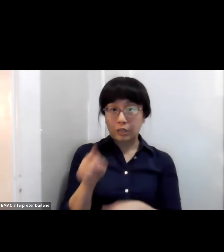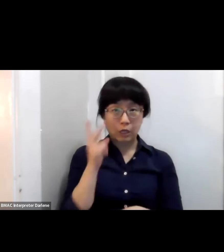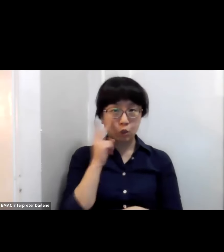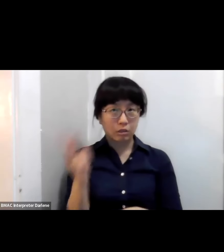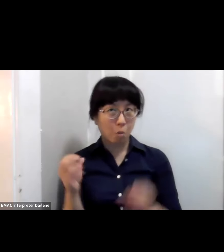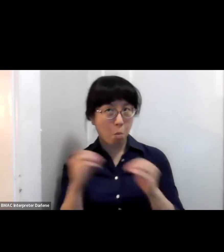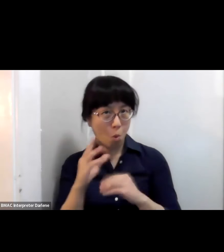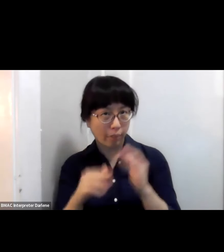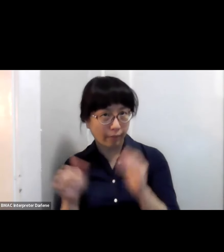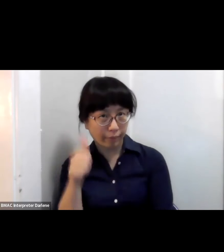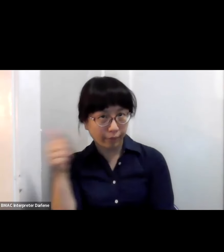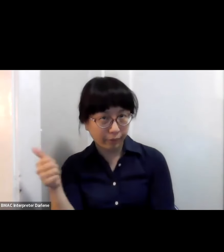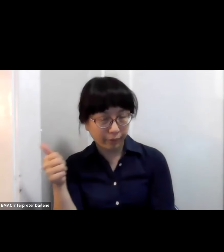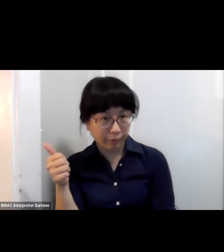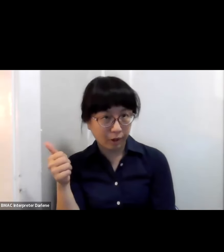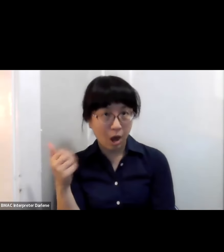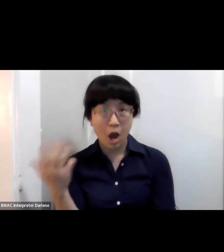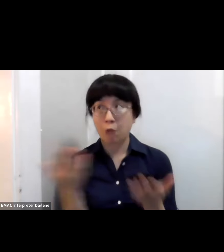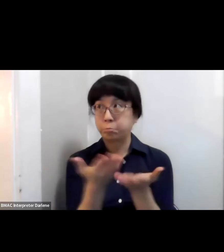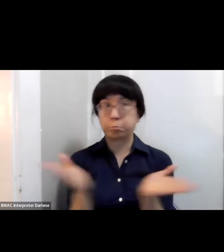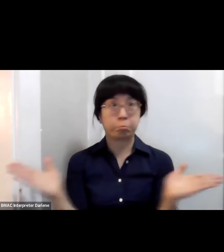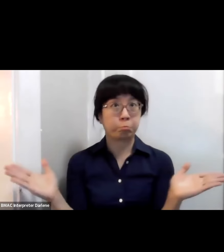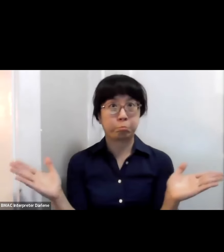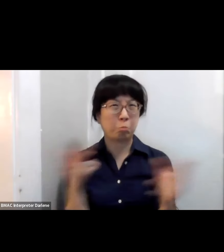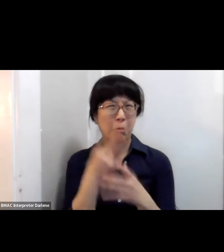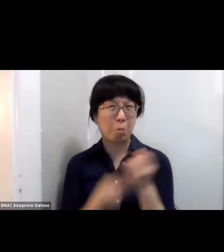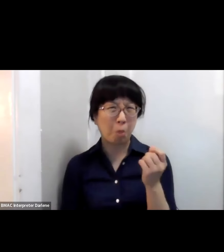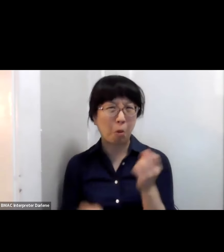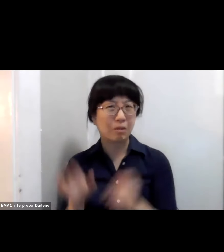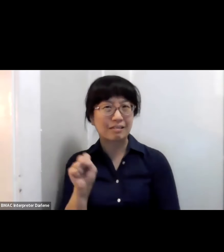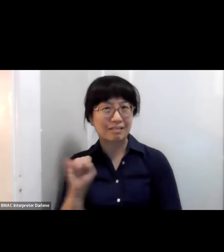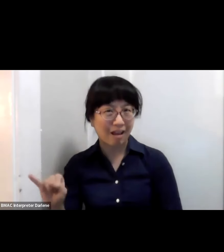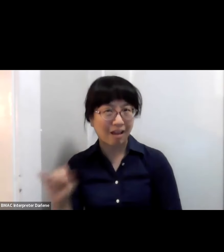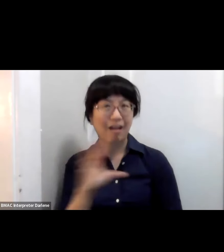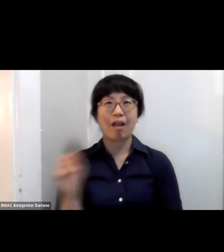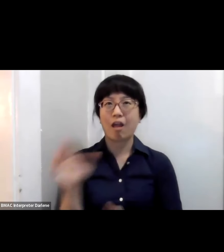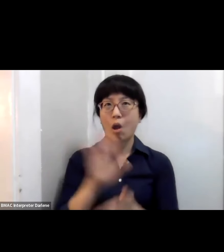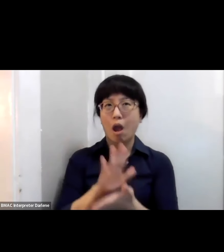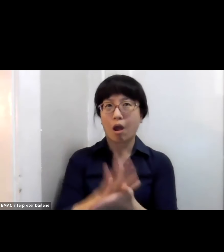others? And I guess this could be open to both academic coaching and supplemental instruction folks.